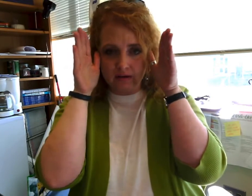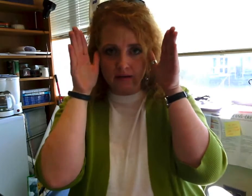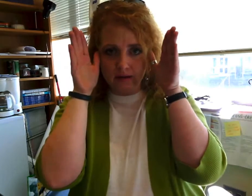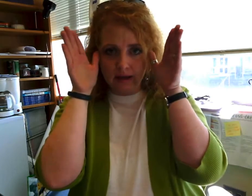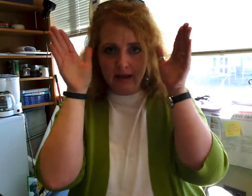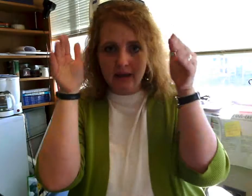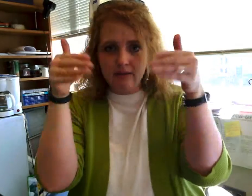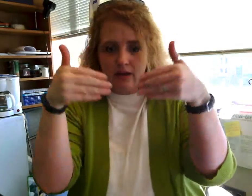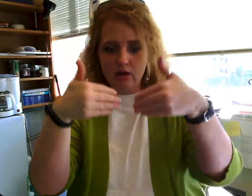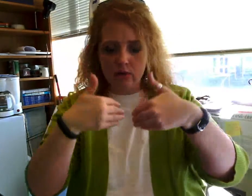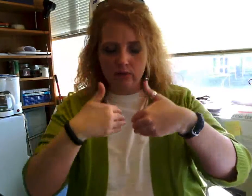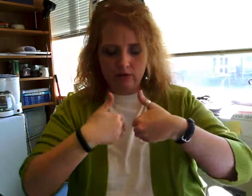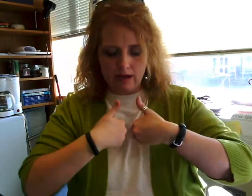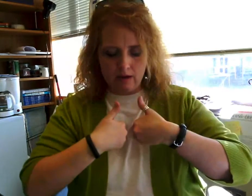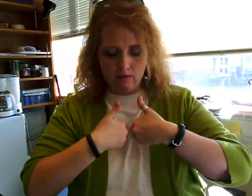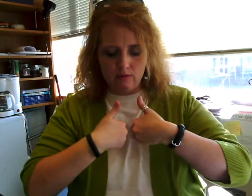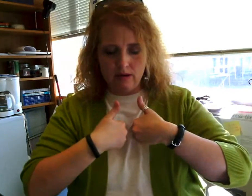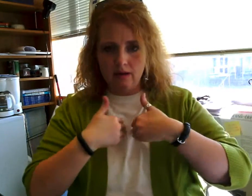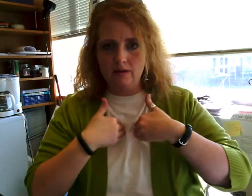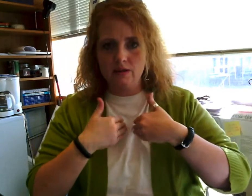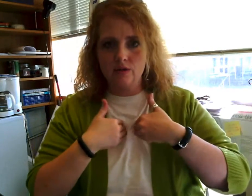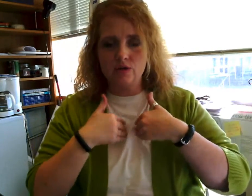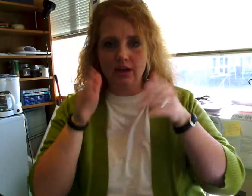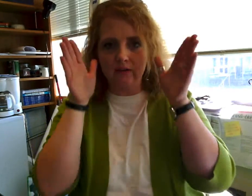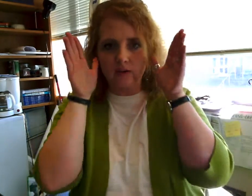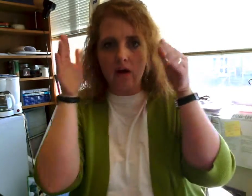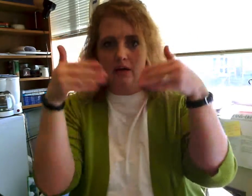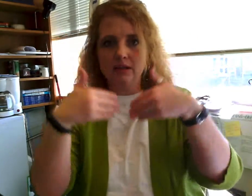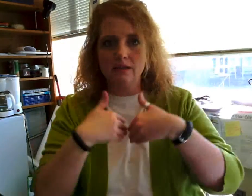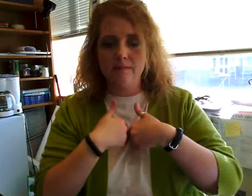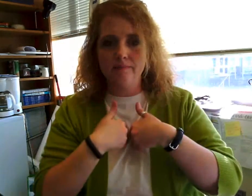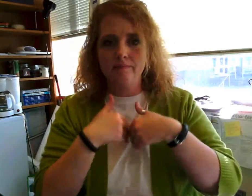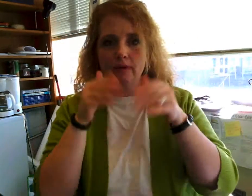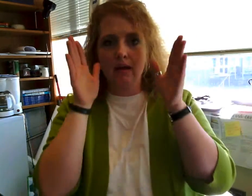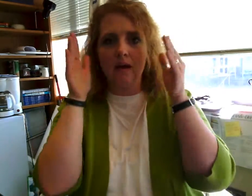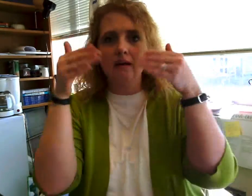here, and then it goes down to your chest. Autism.